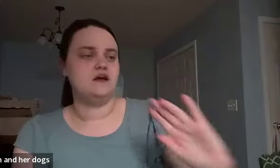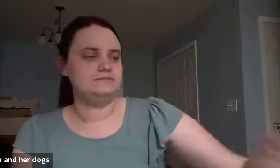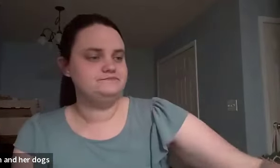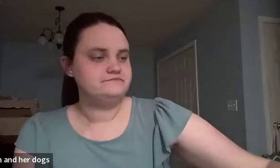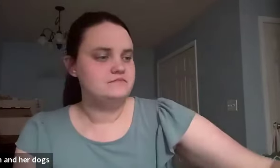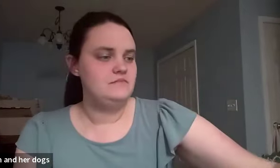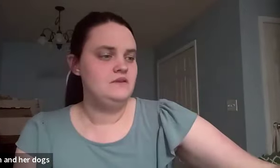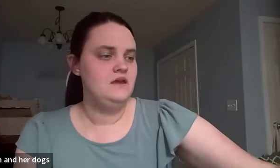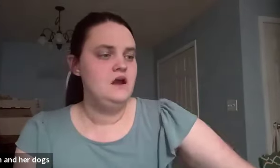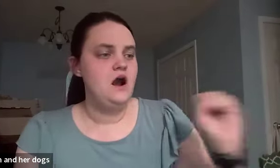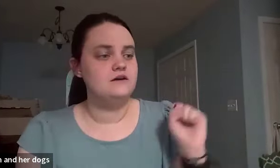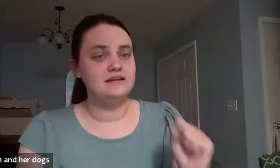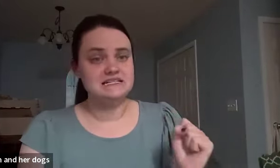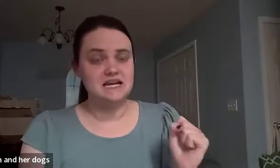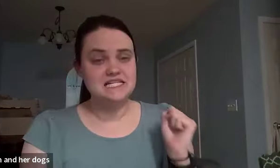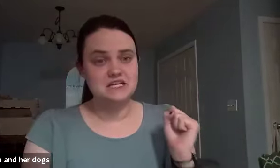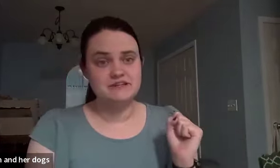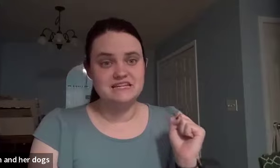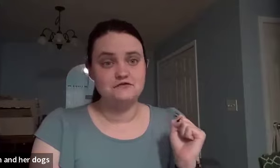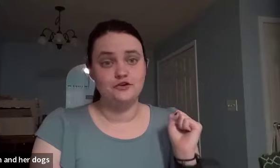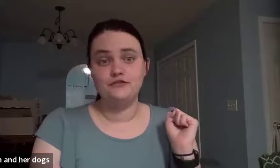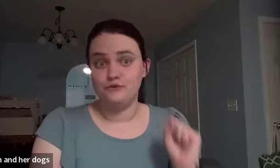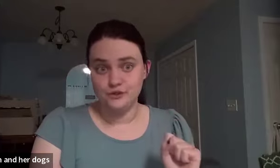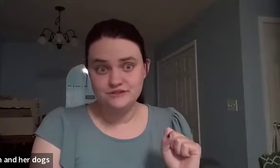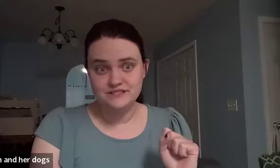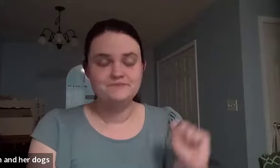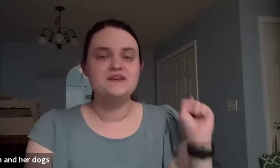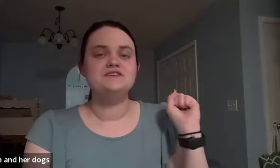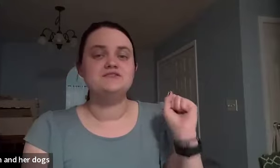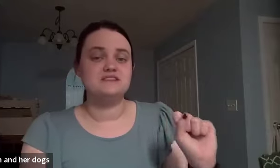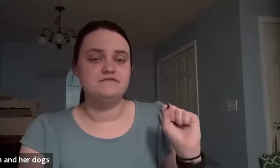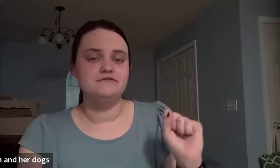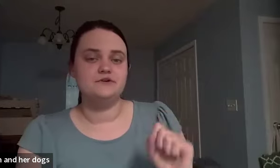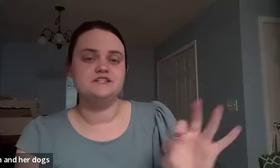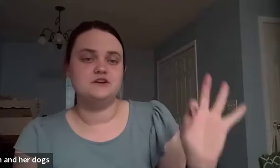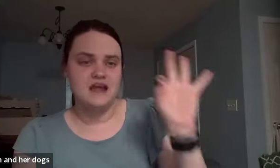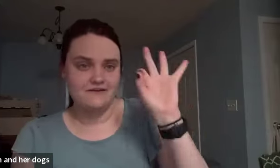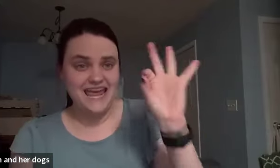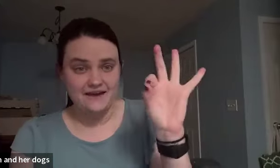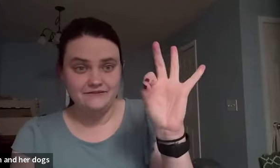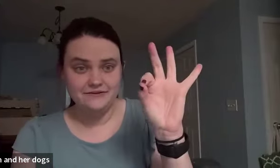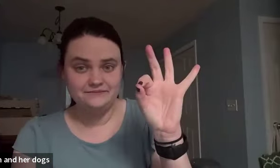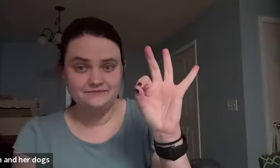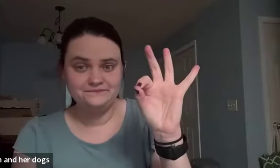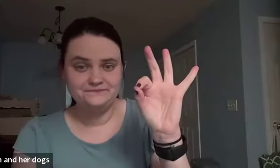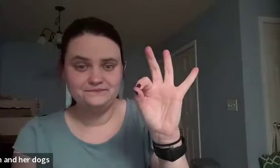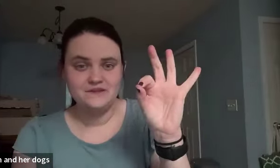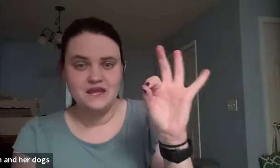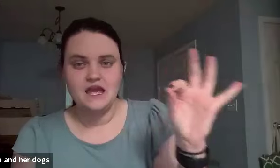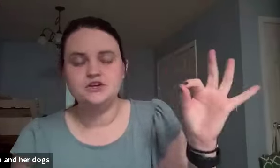So our next sign is going to be the sign for fruit. So the sign for fruit is you're going to have an F, and